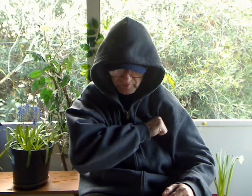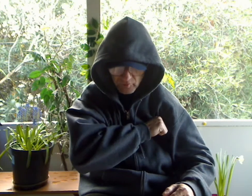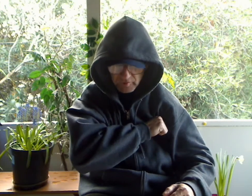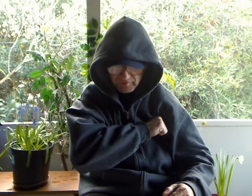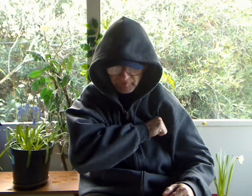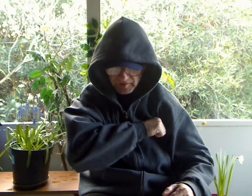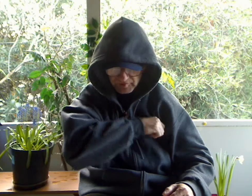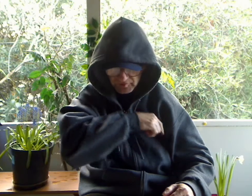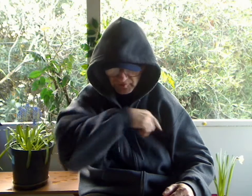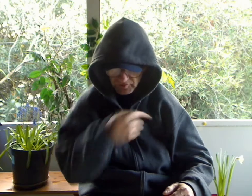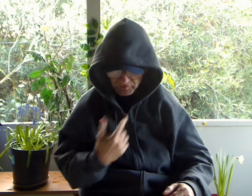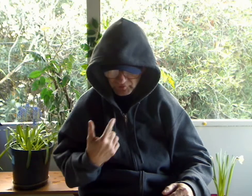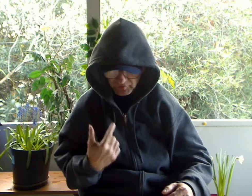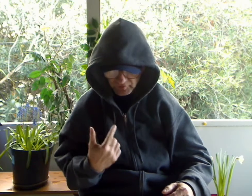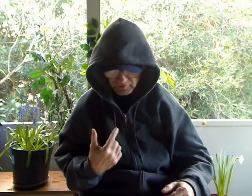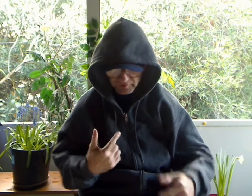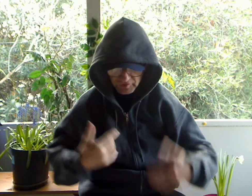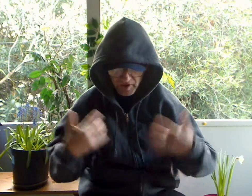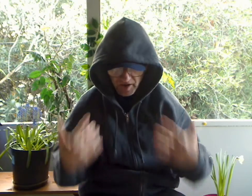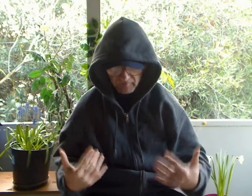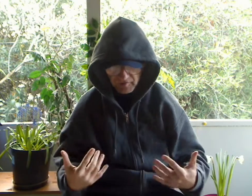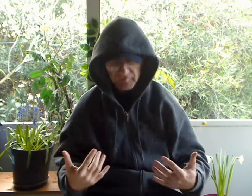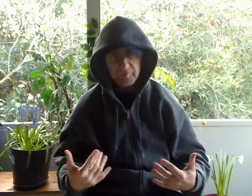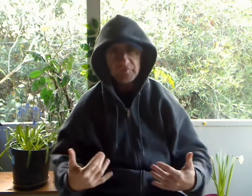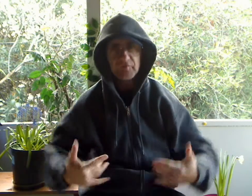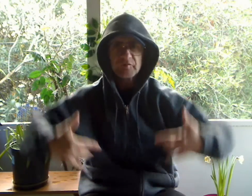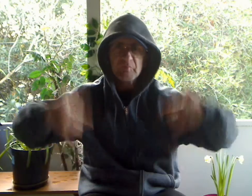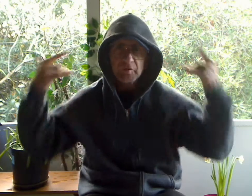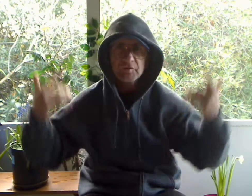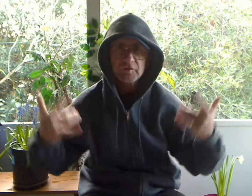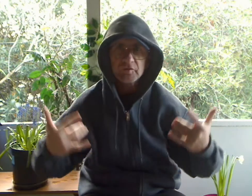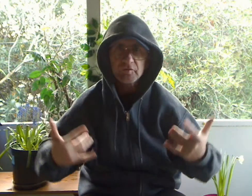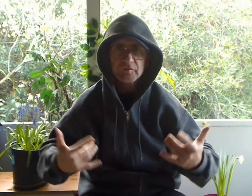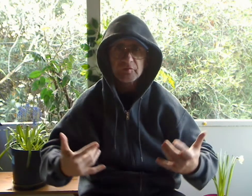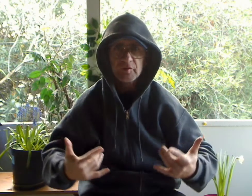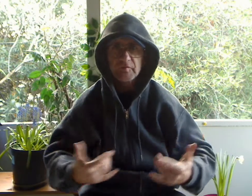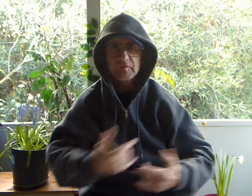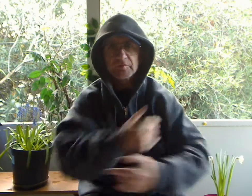Oh, give thanks unto the Lord, God of heavens, for His mercy endures forever.